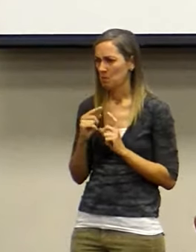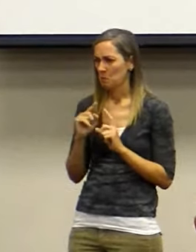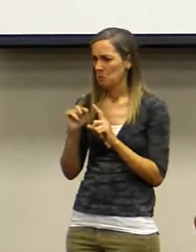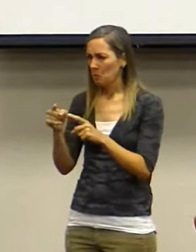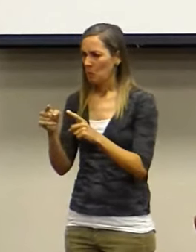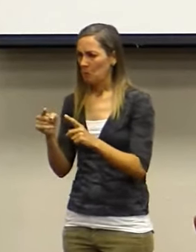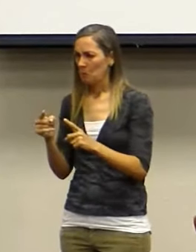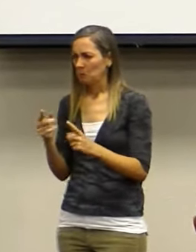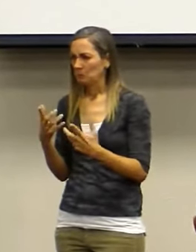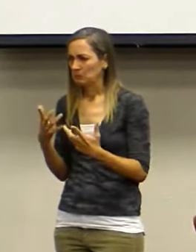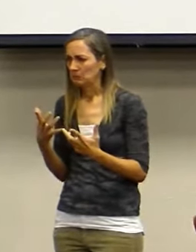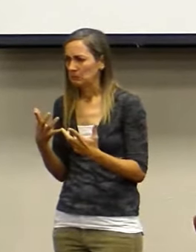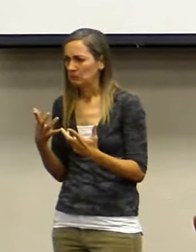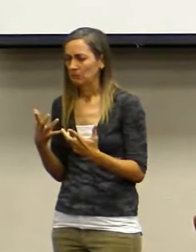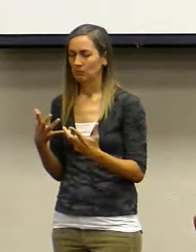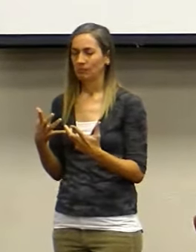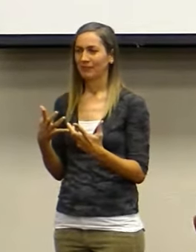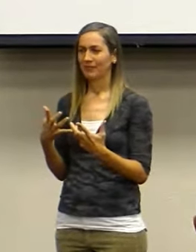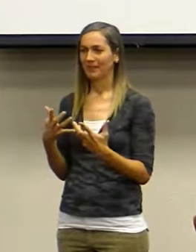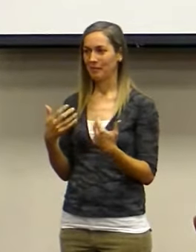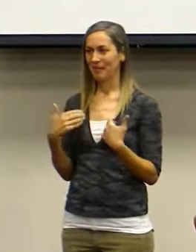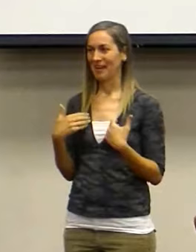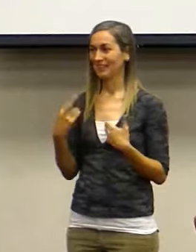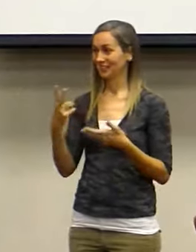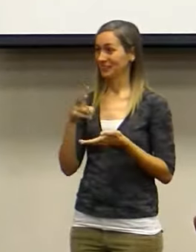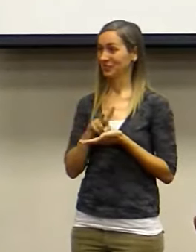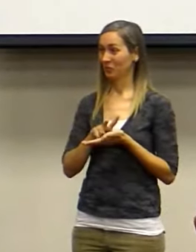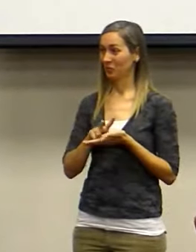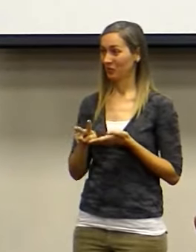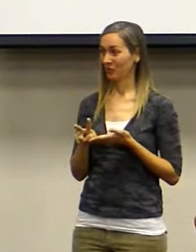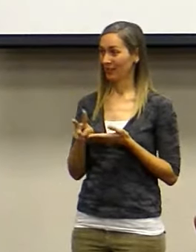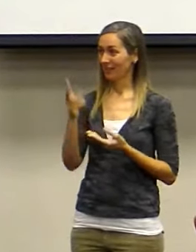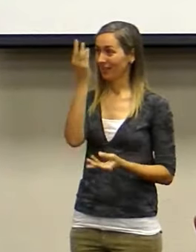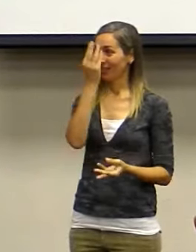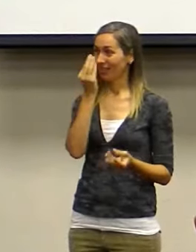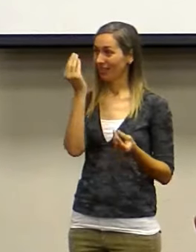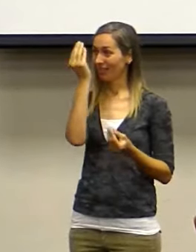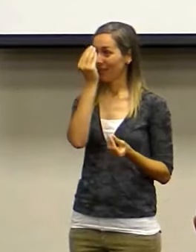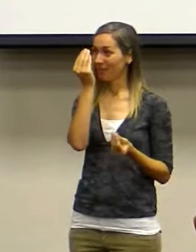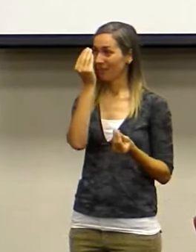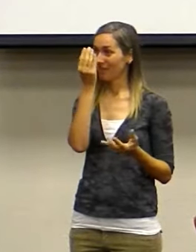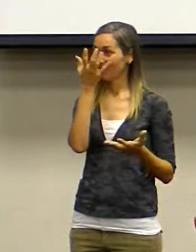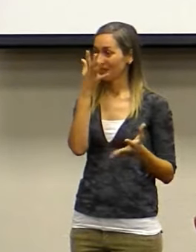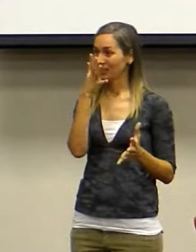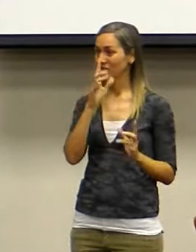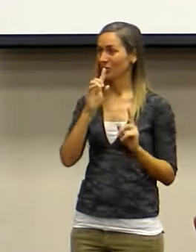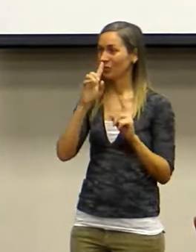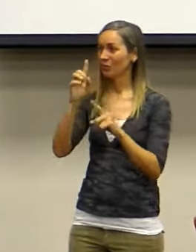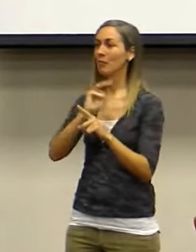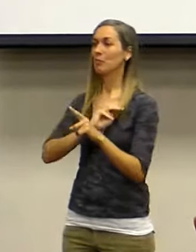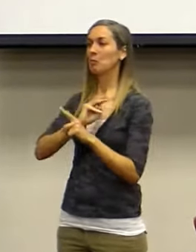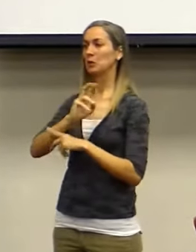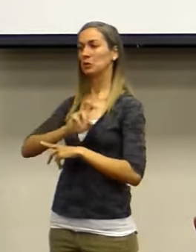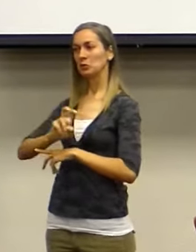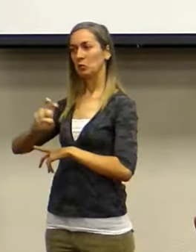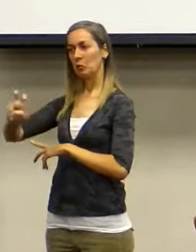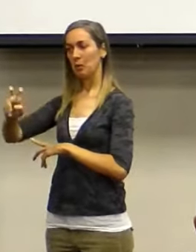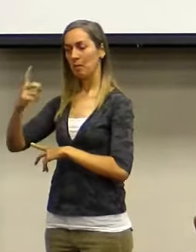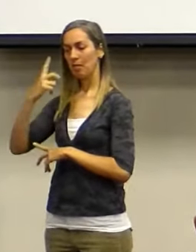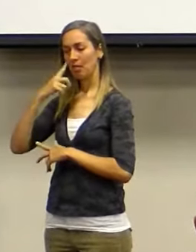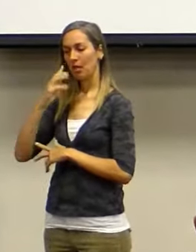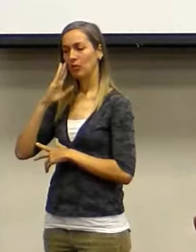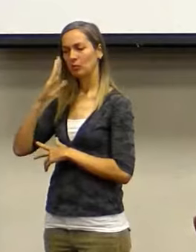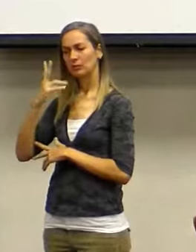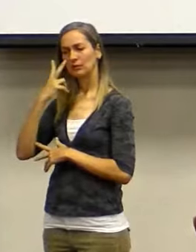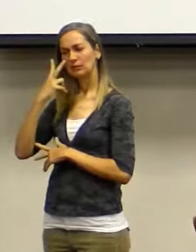Here's the best thing about it. I had a whole two weeks to think about it, and then I went on a mission trip, and I was like, faithfulness, yeah, I'm going to see it out here. And yes, you do see